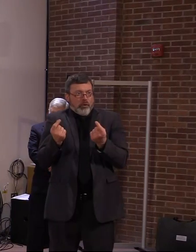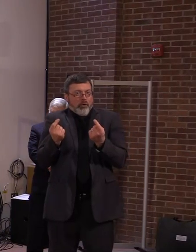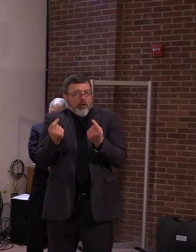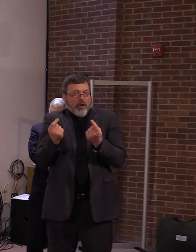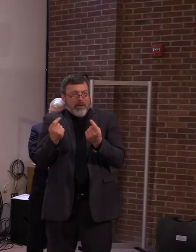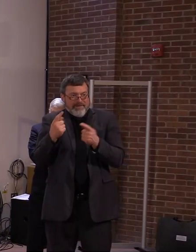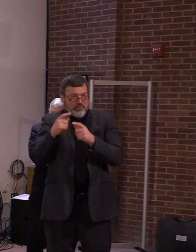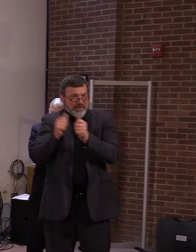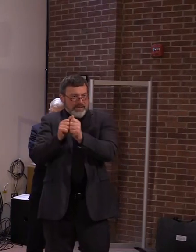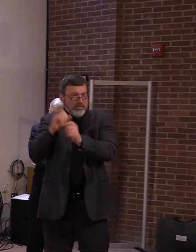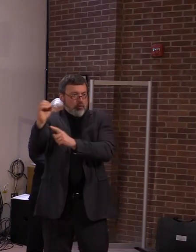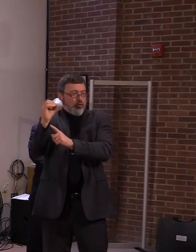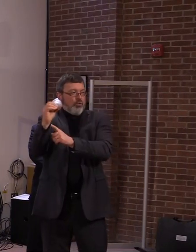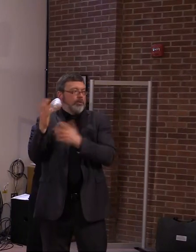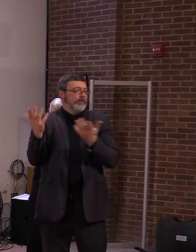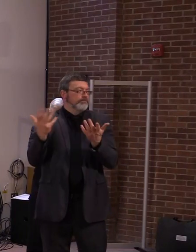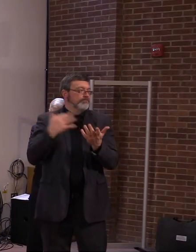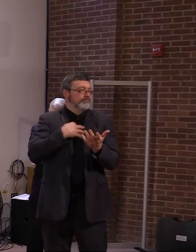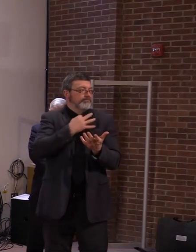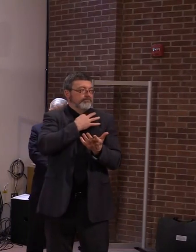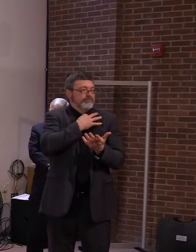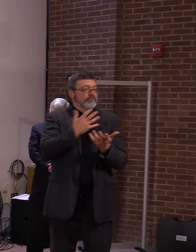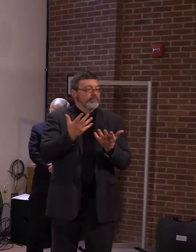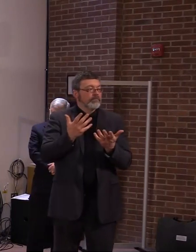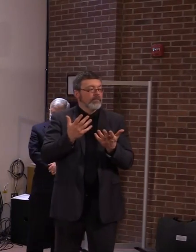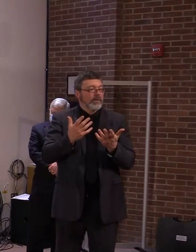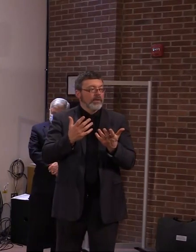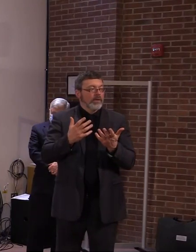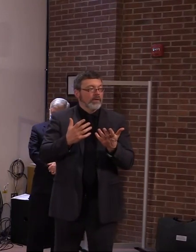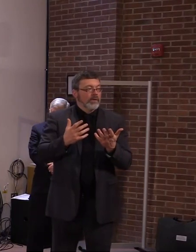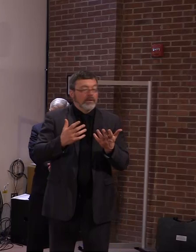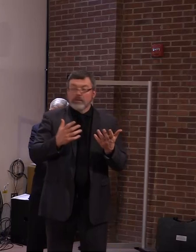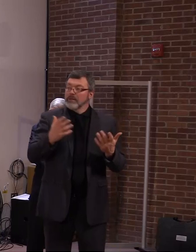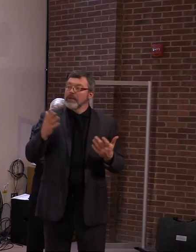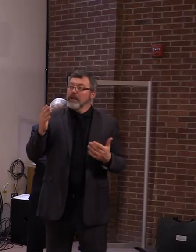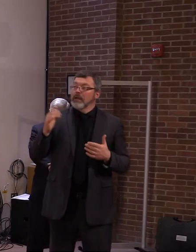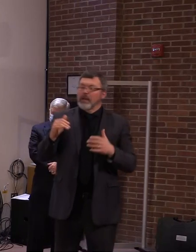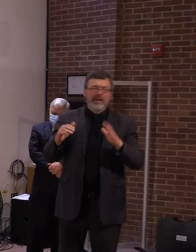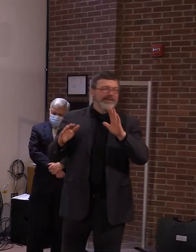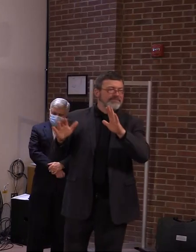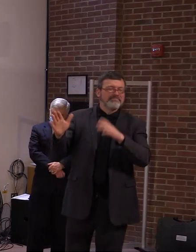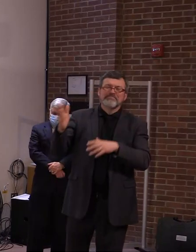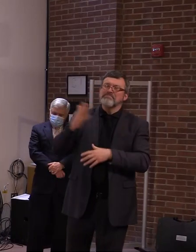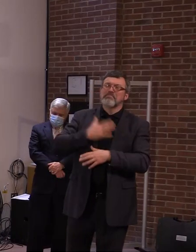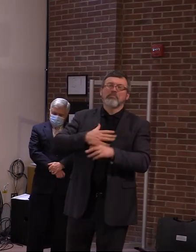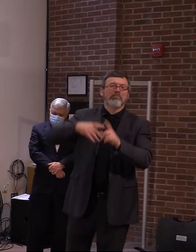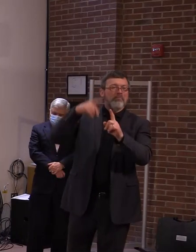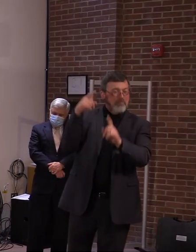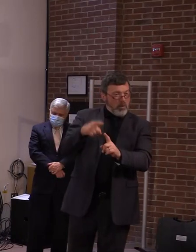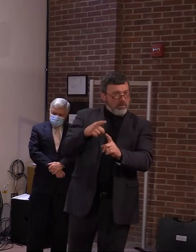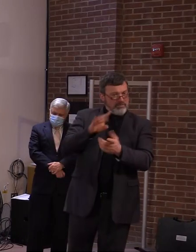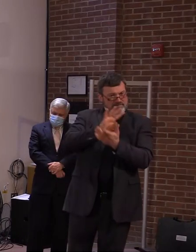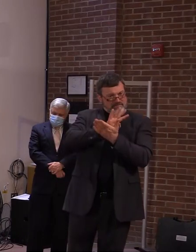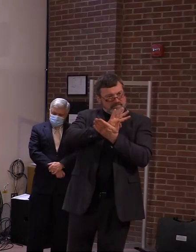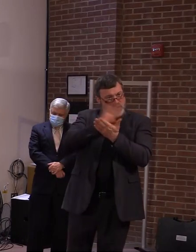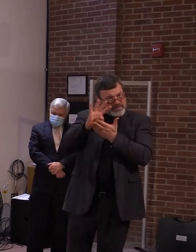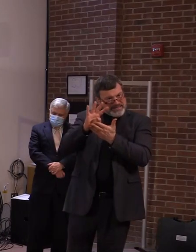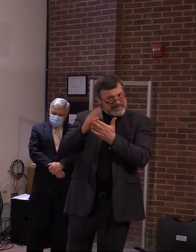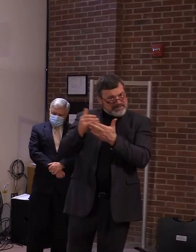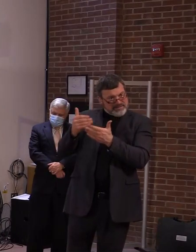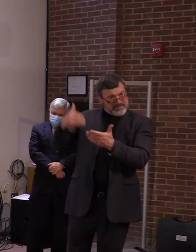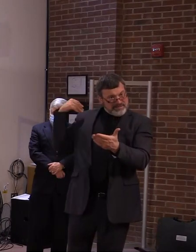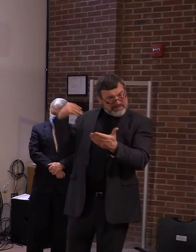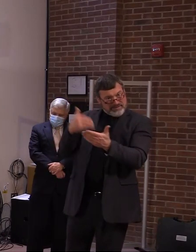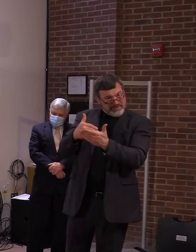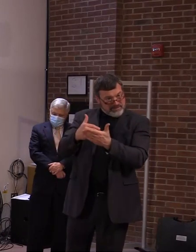Thanks. I guess what I was trying to get at is how confident are we over the next month that our number of ICU beds and capacity will be enough, seeing as we've